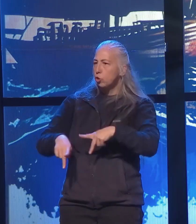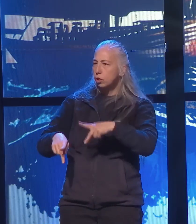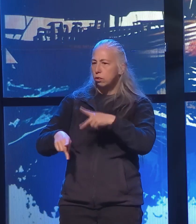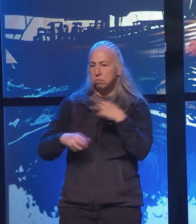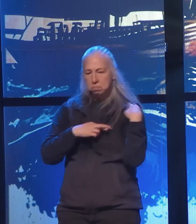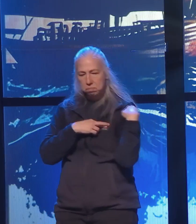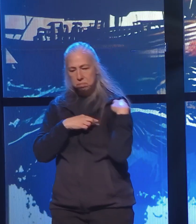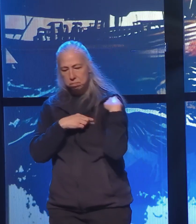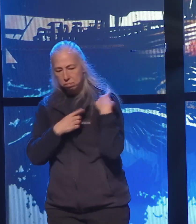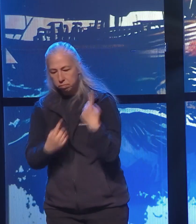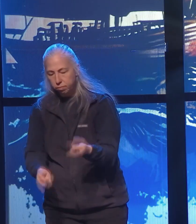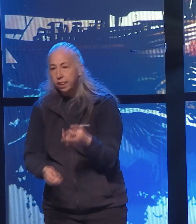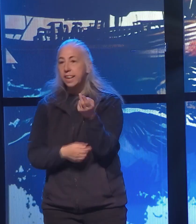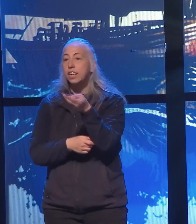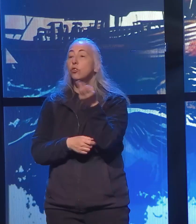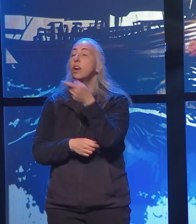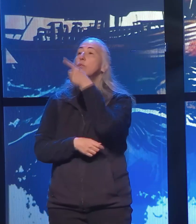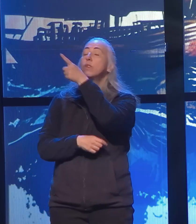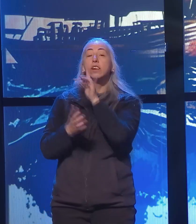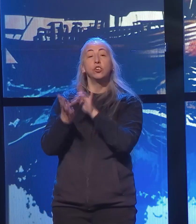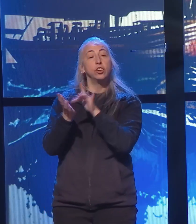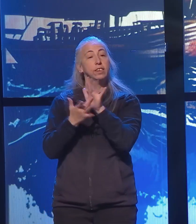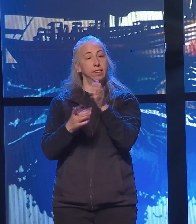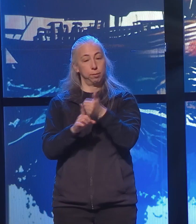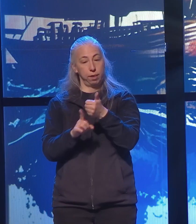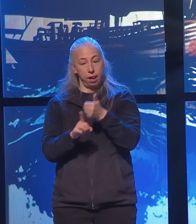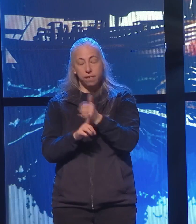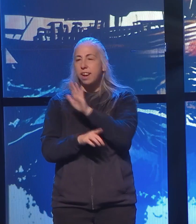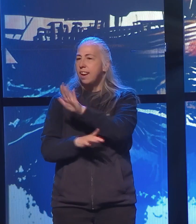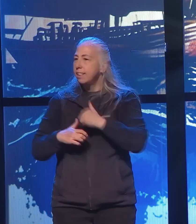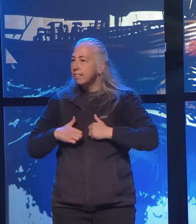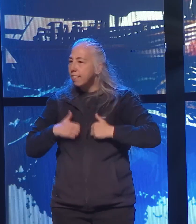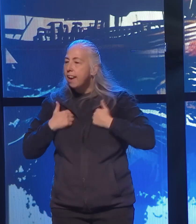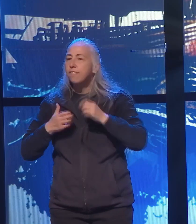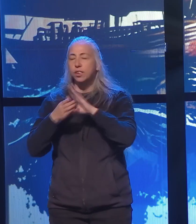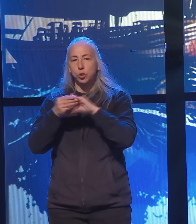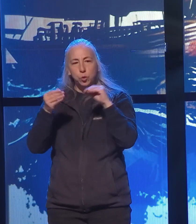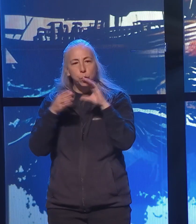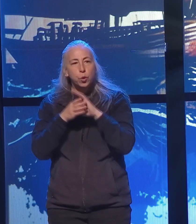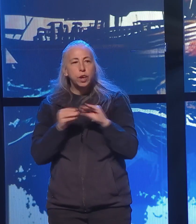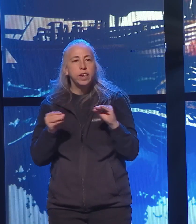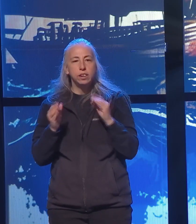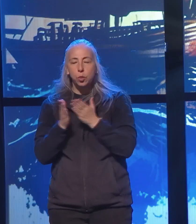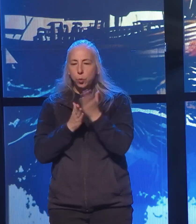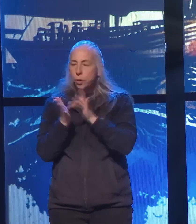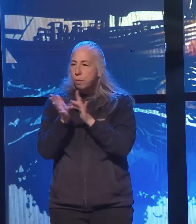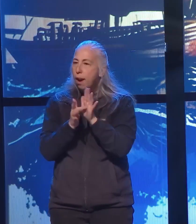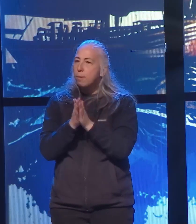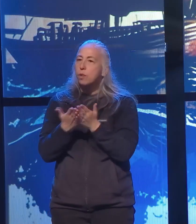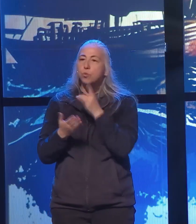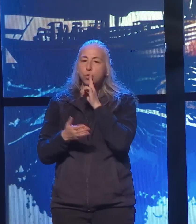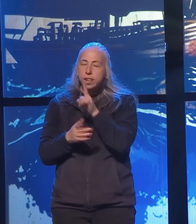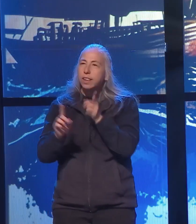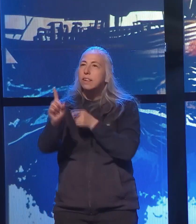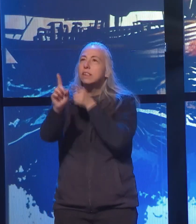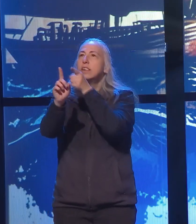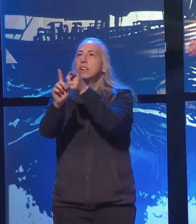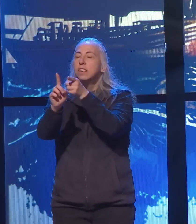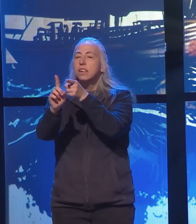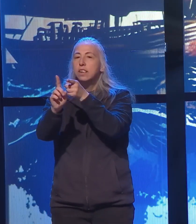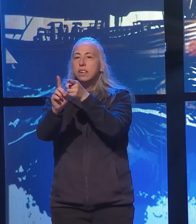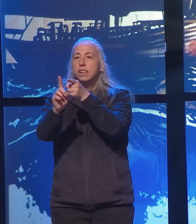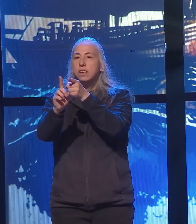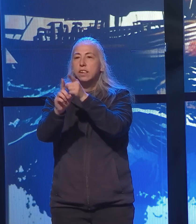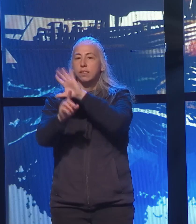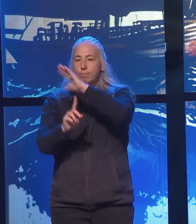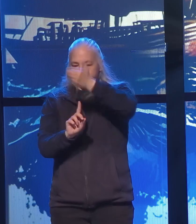actually exemplified this prayer in his ministry, in his life, in the stories that we have of him in the Gospels. And what I want to do for just a moment is just look